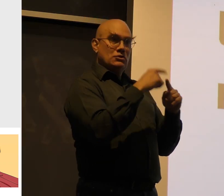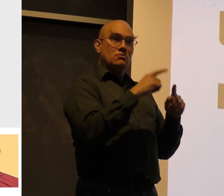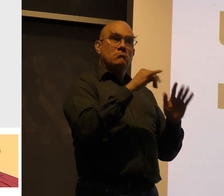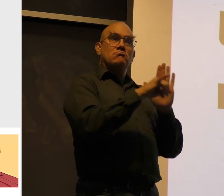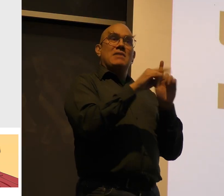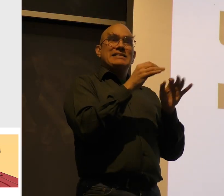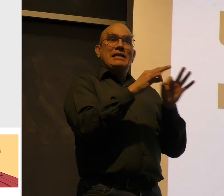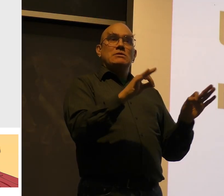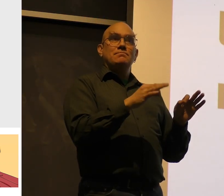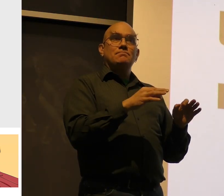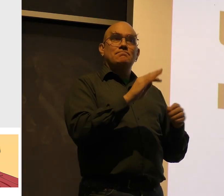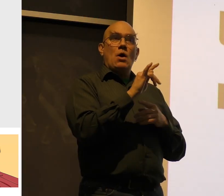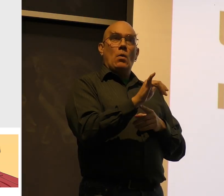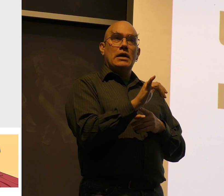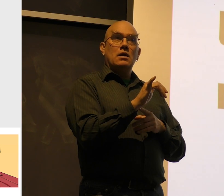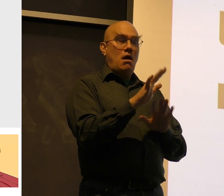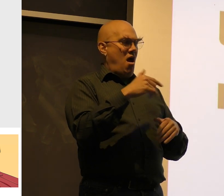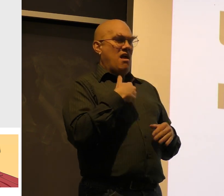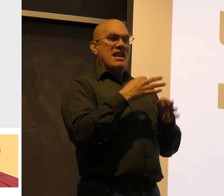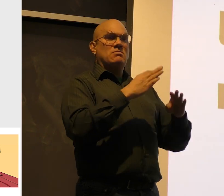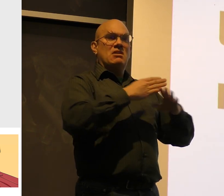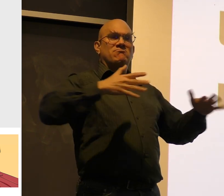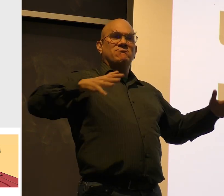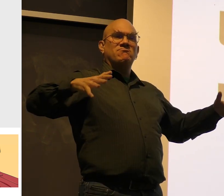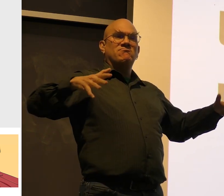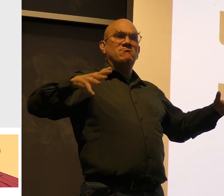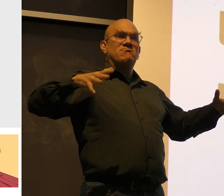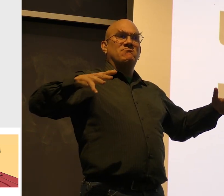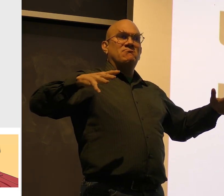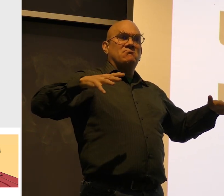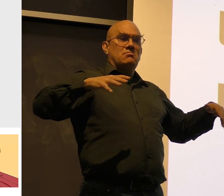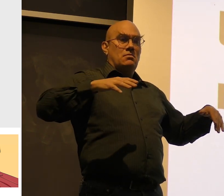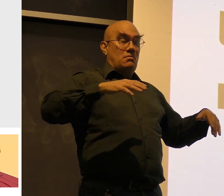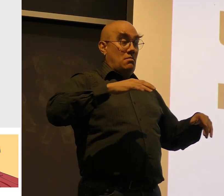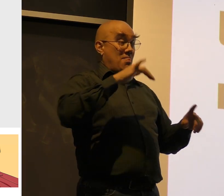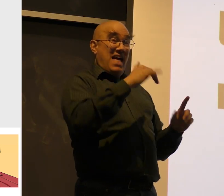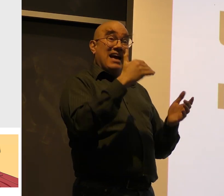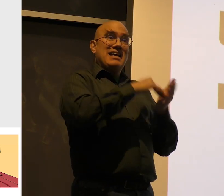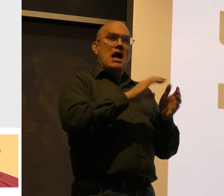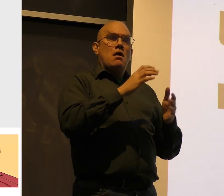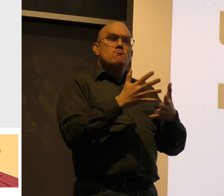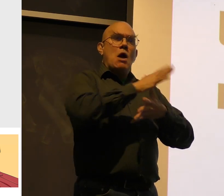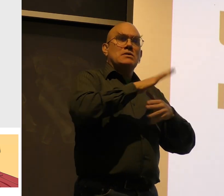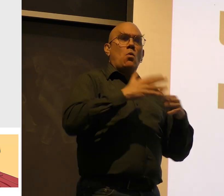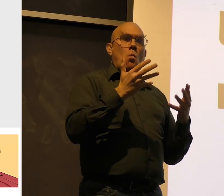Also, there are limitations to identifying as a linguistic minority, that there's just a language barrier.